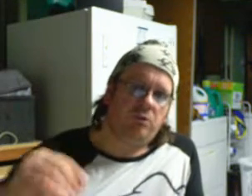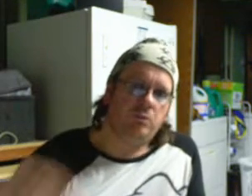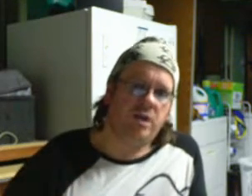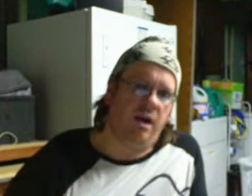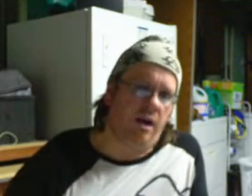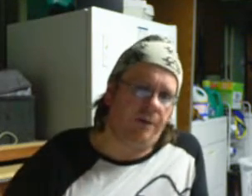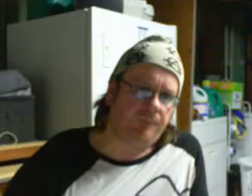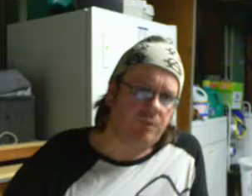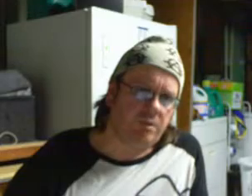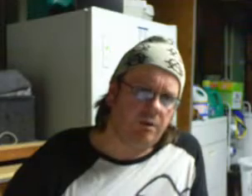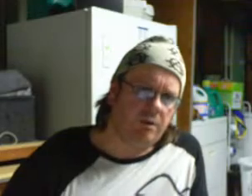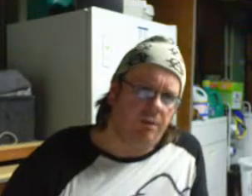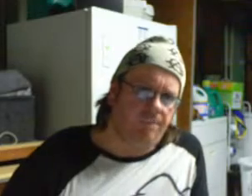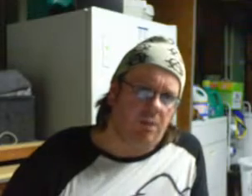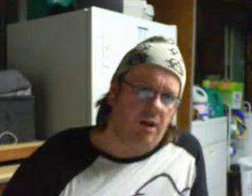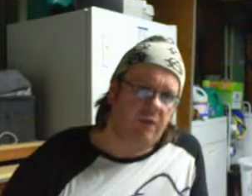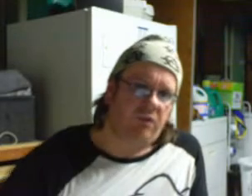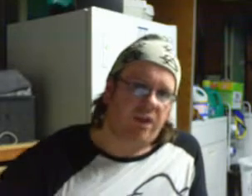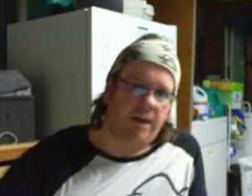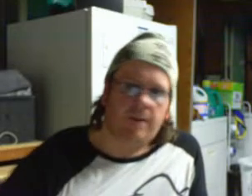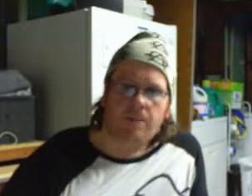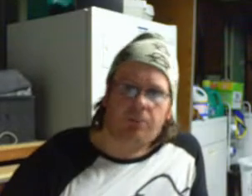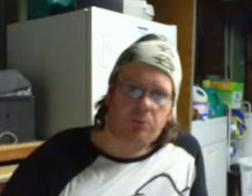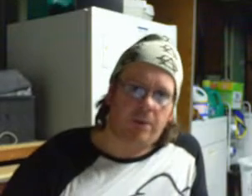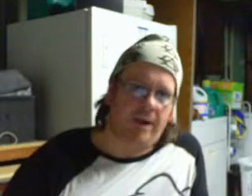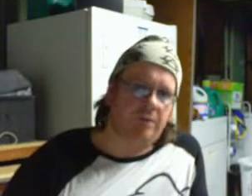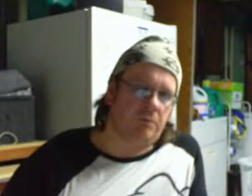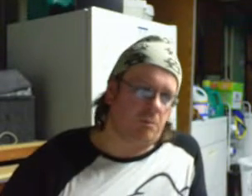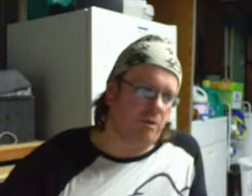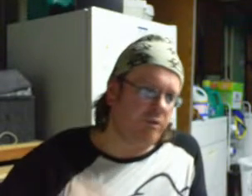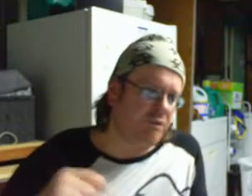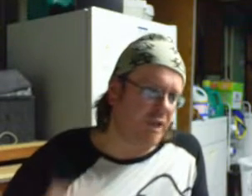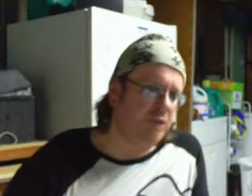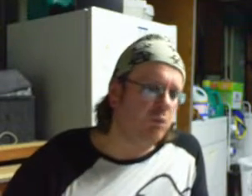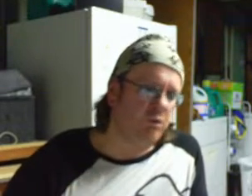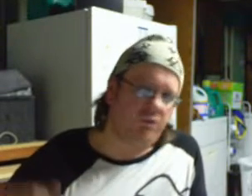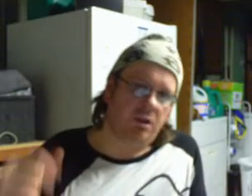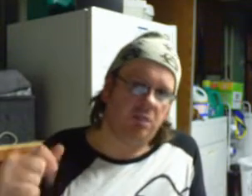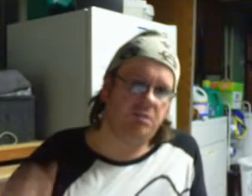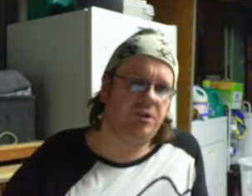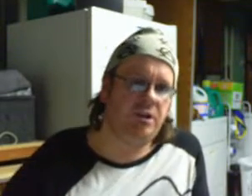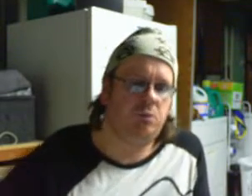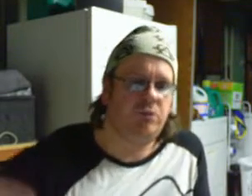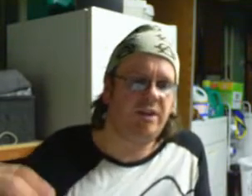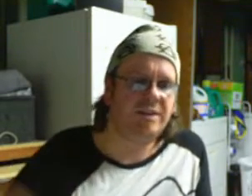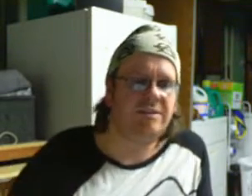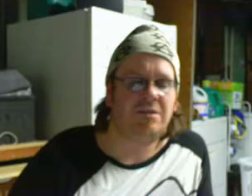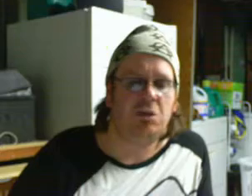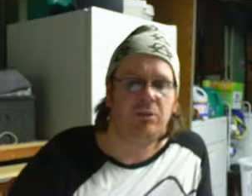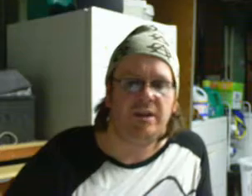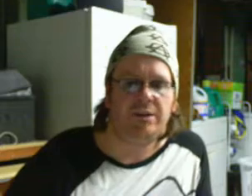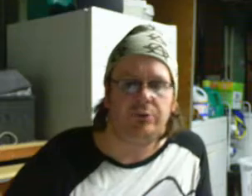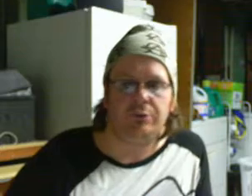God. Isaiah, through allegory, is saying that what Solomon did was insulting to